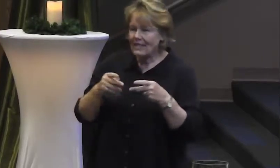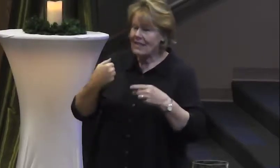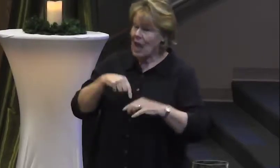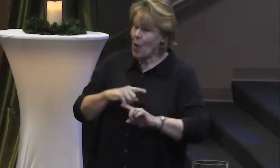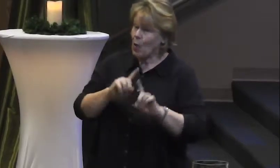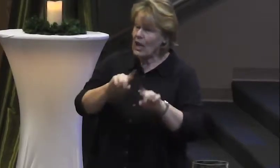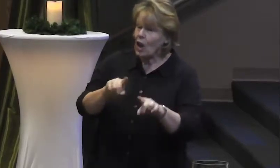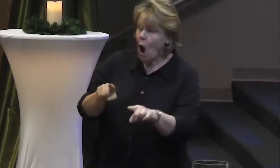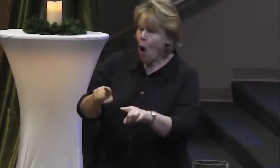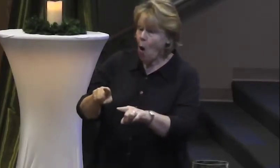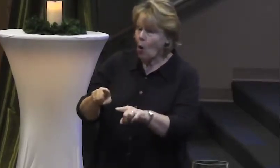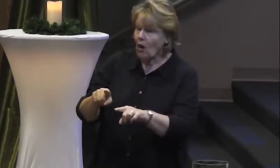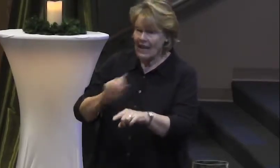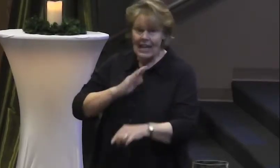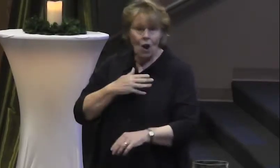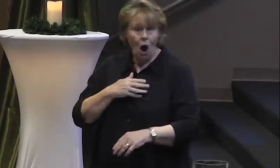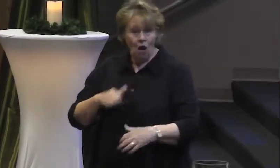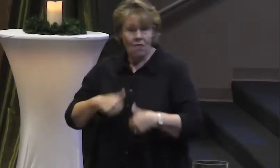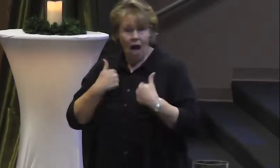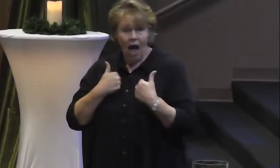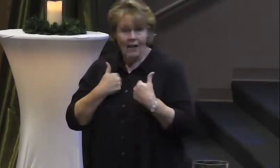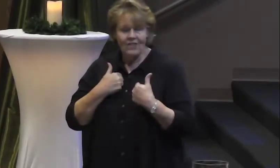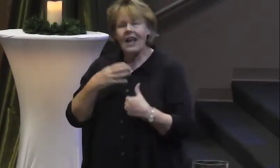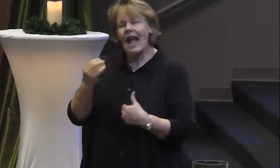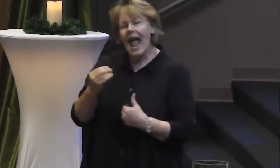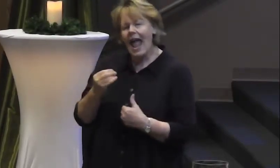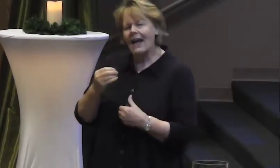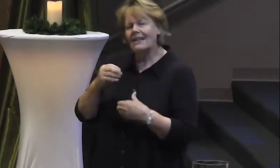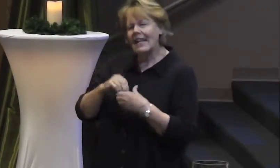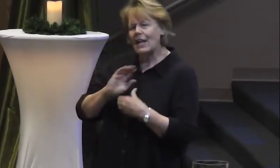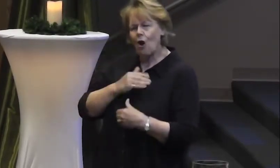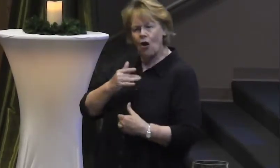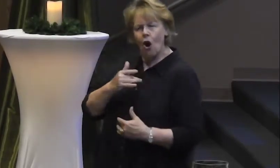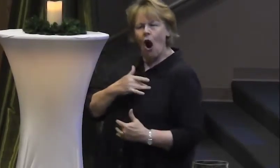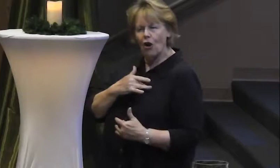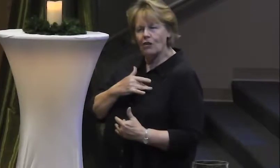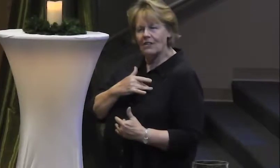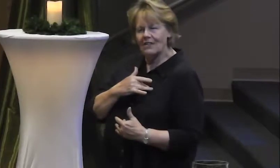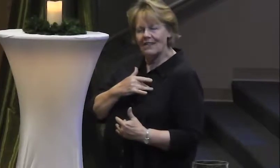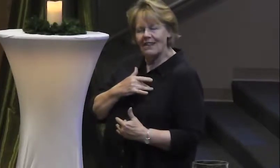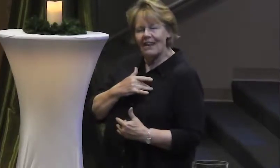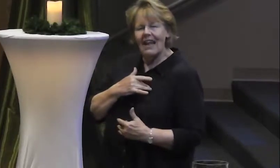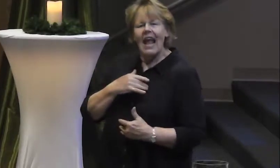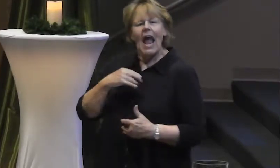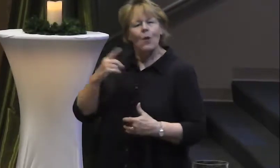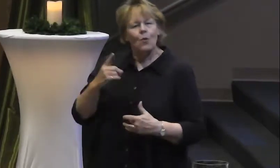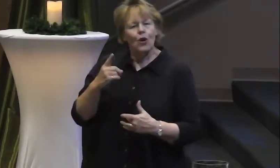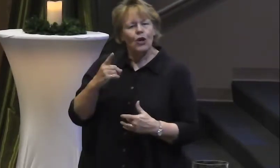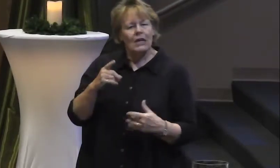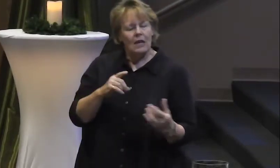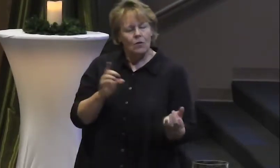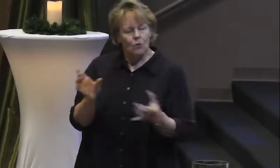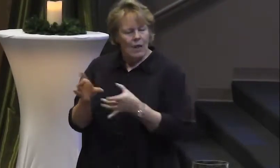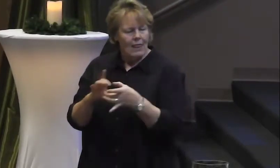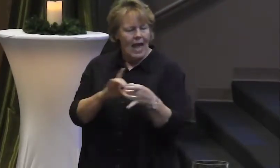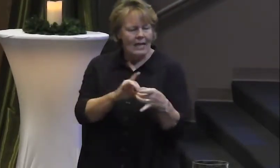our lives, in our hearts as well. But we're going to put it into the light of the places, the little